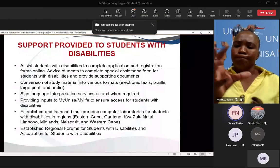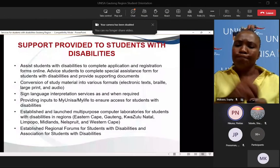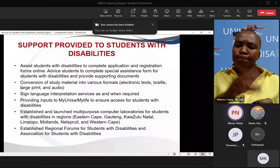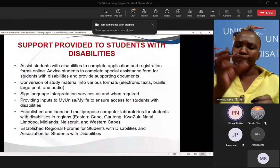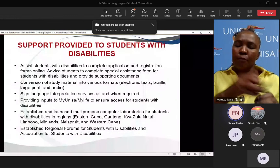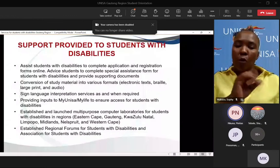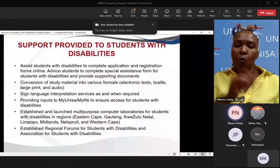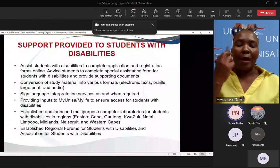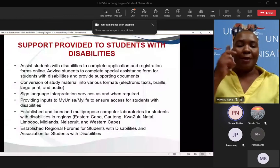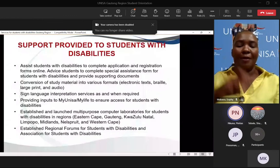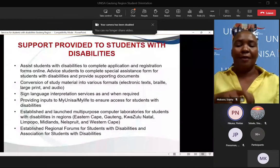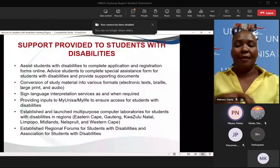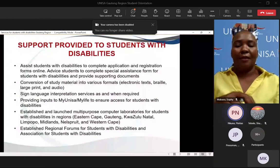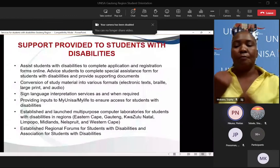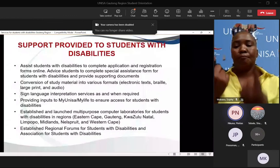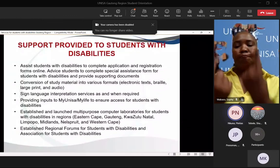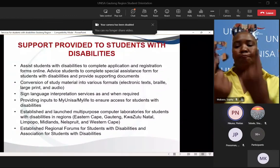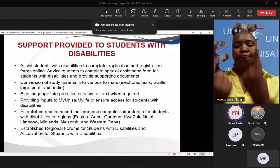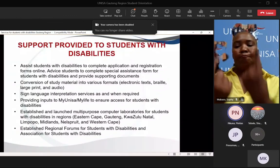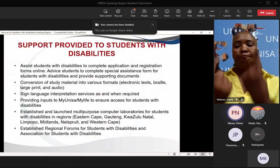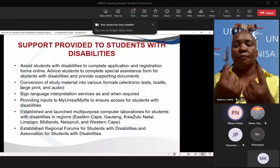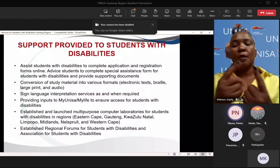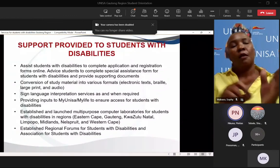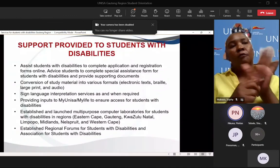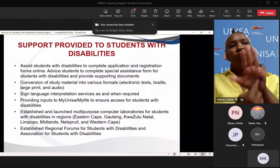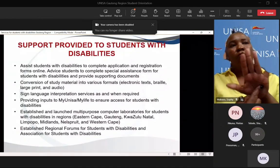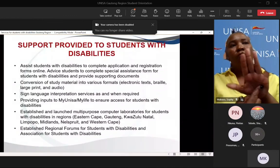need like for example colleagues